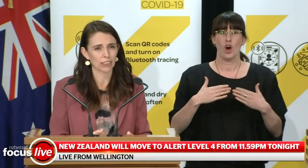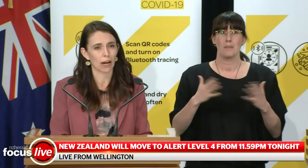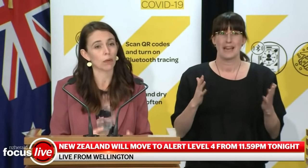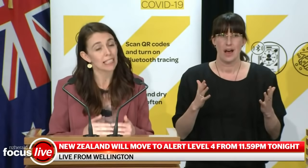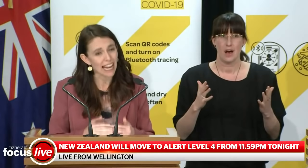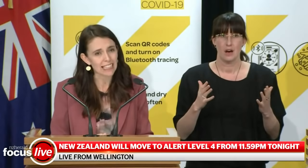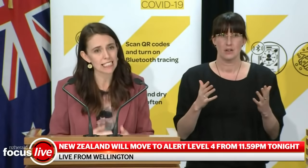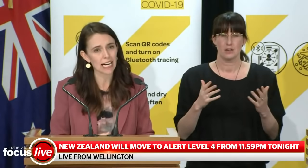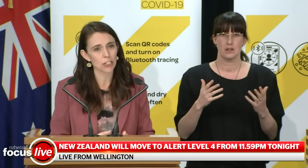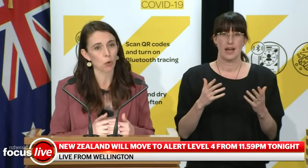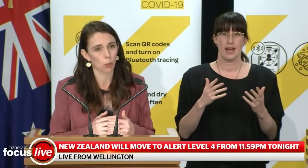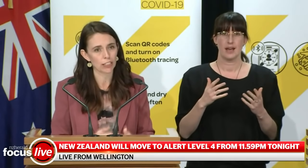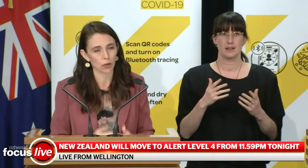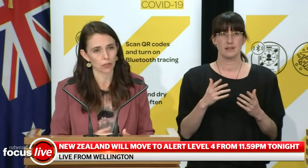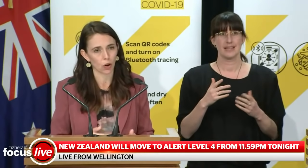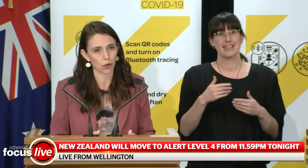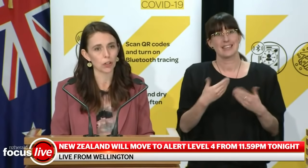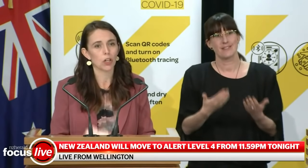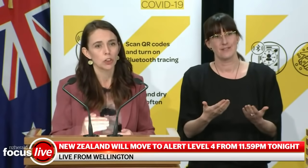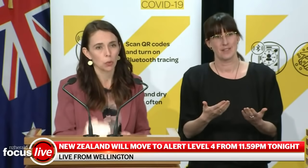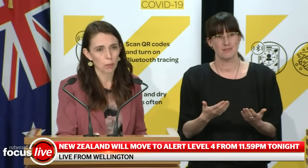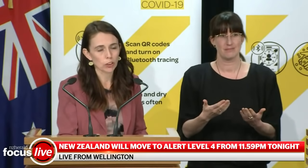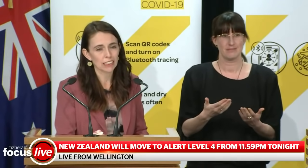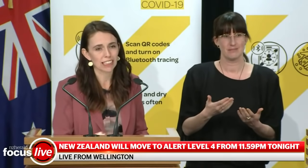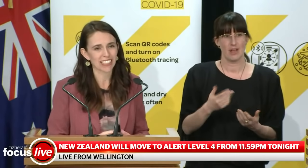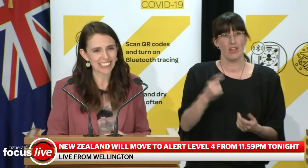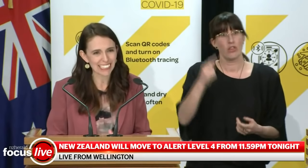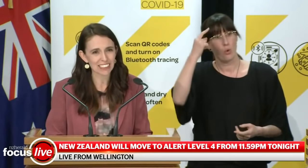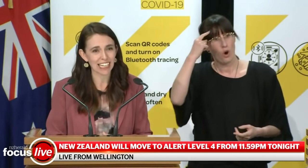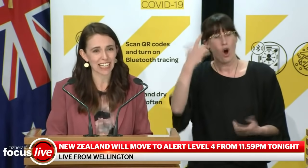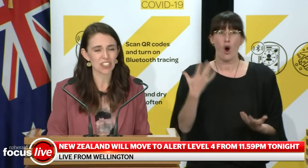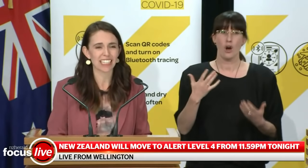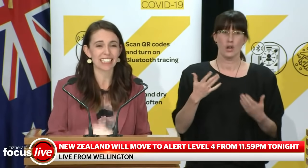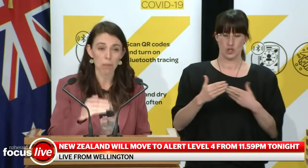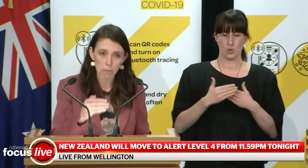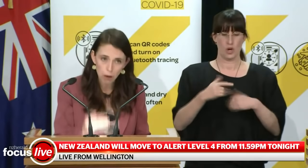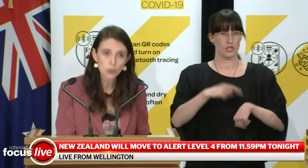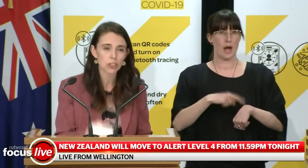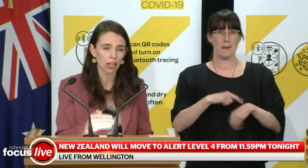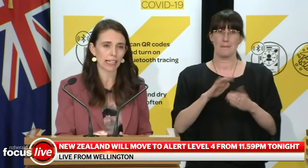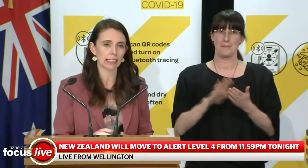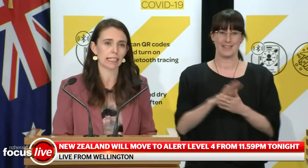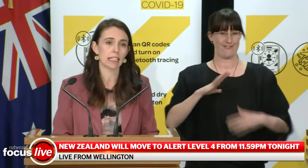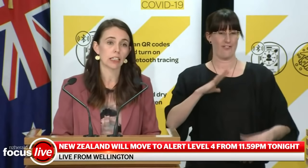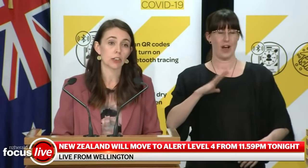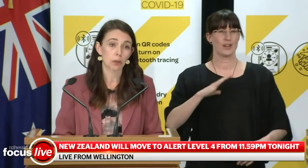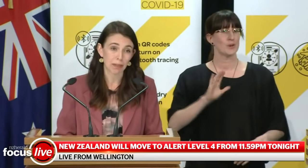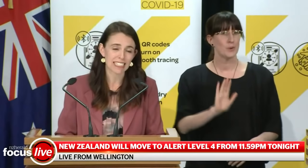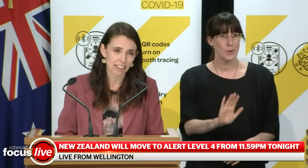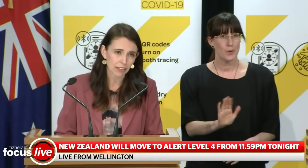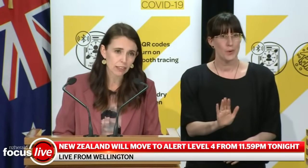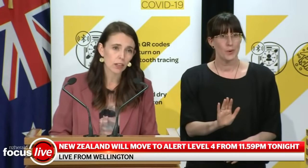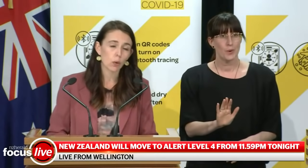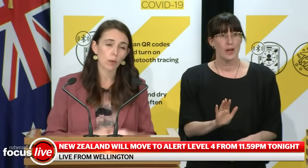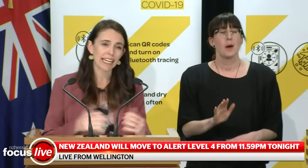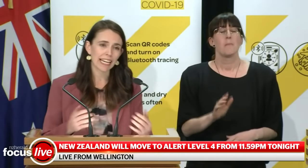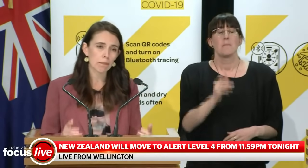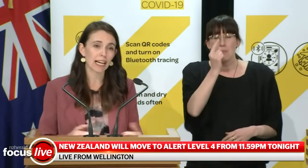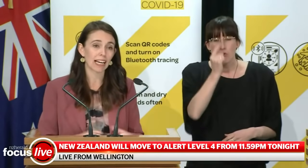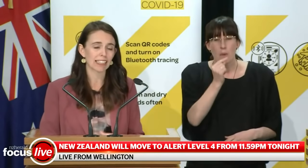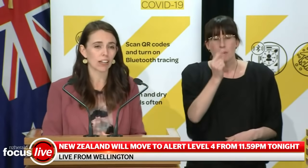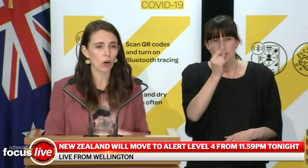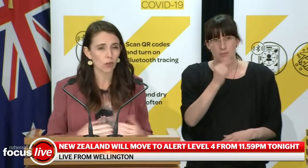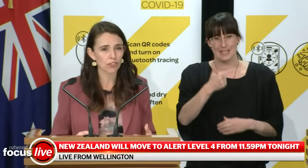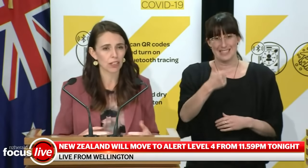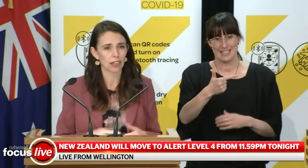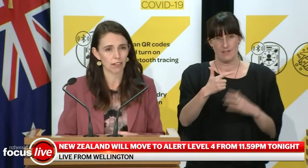short lockdown. At this stage, we don't know. So we wanted to give a clear indication it is most likely to be 7. We keep